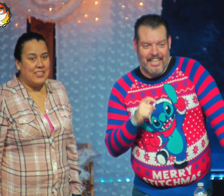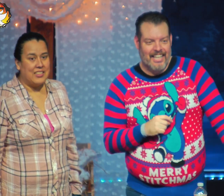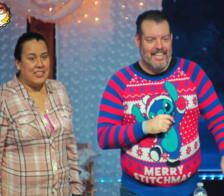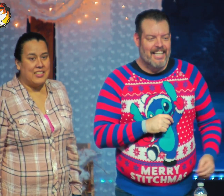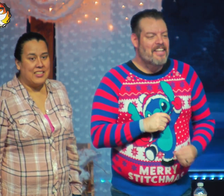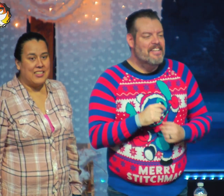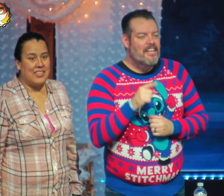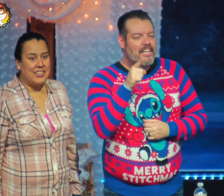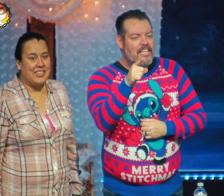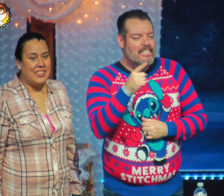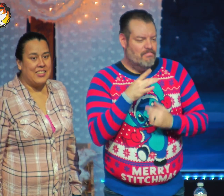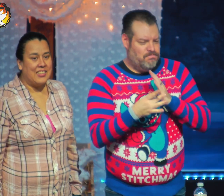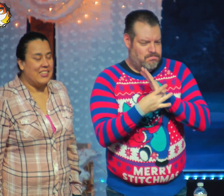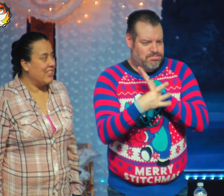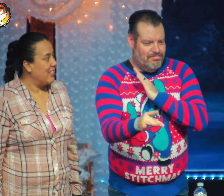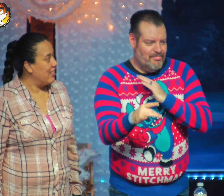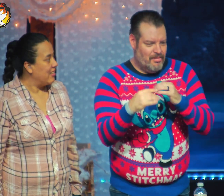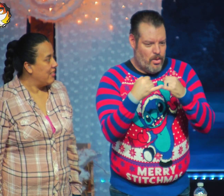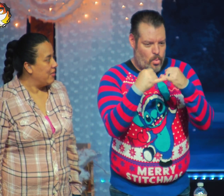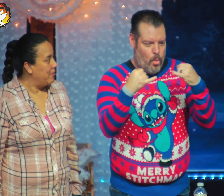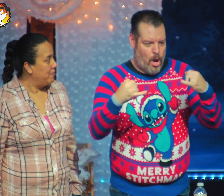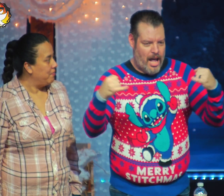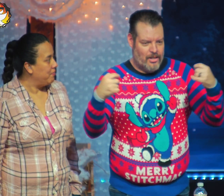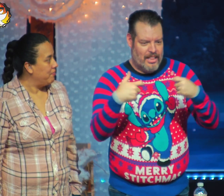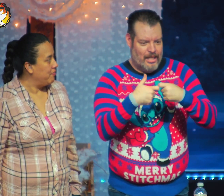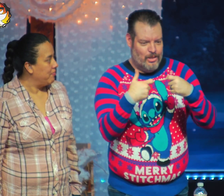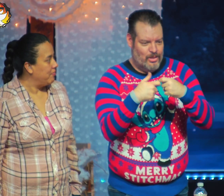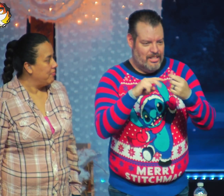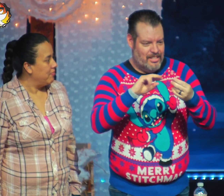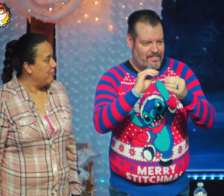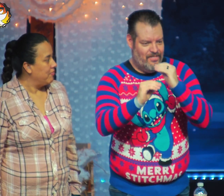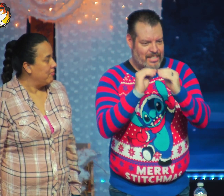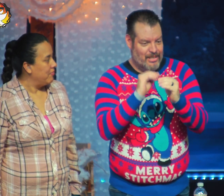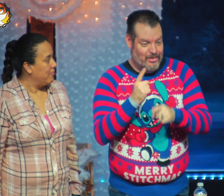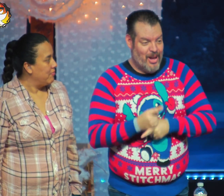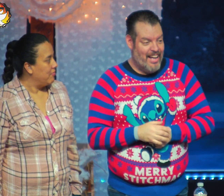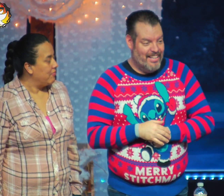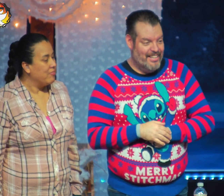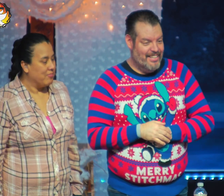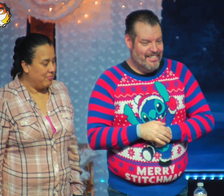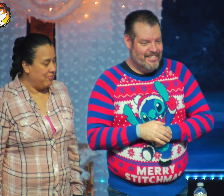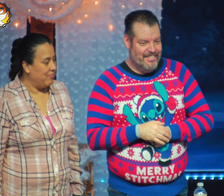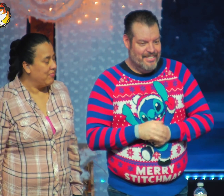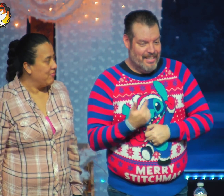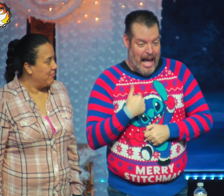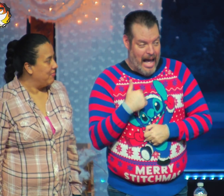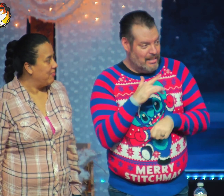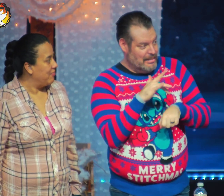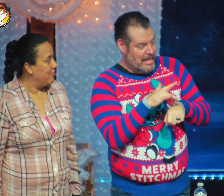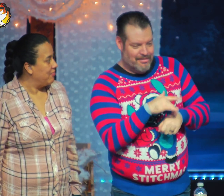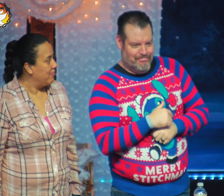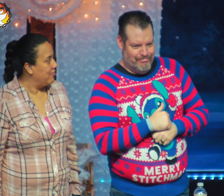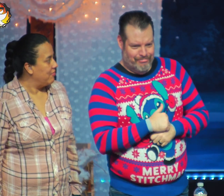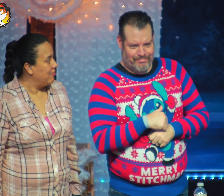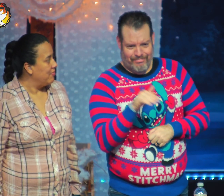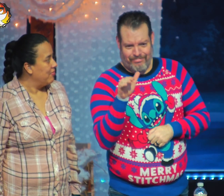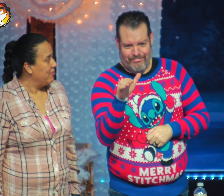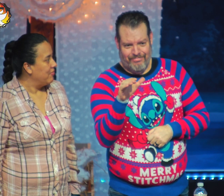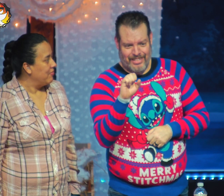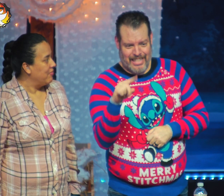have the long wire and have an extension cord there, and you could plug it in. Yeah, because I lose my patience when I'm trying to do that.